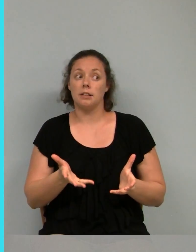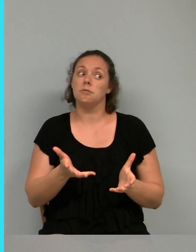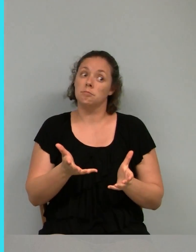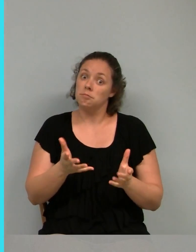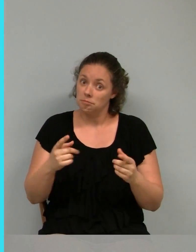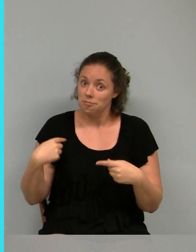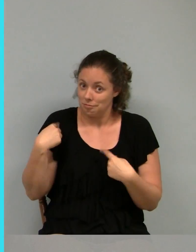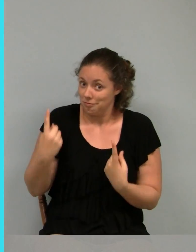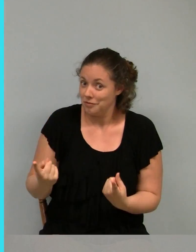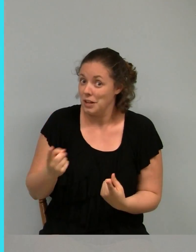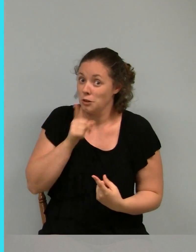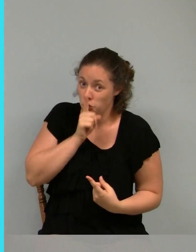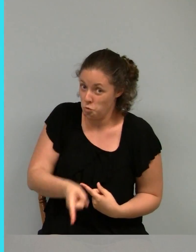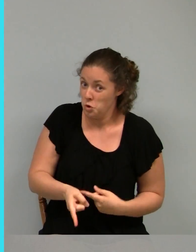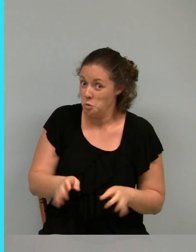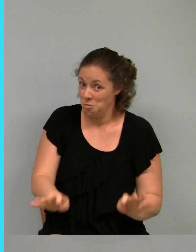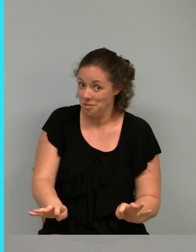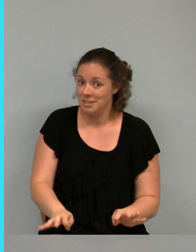true.